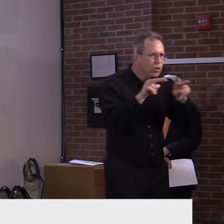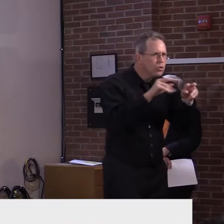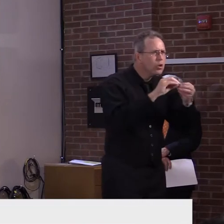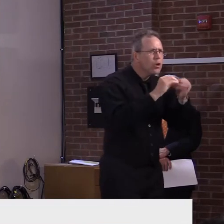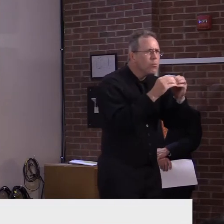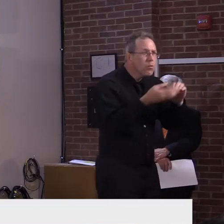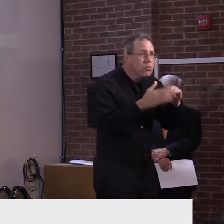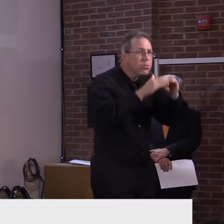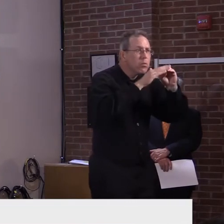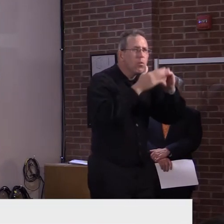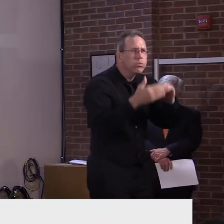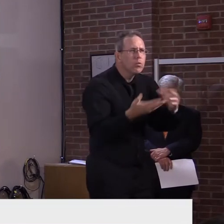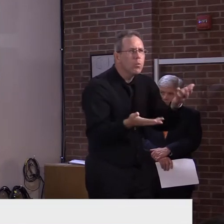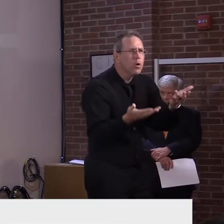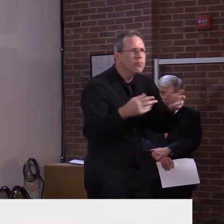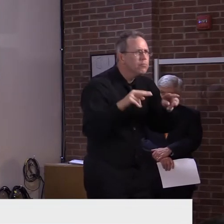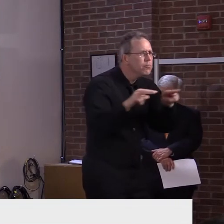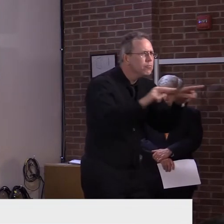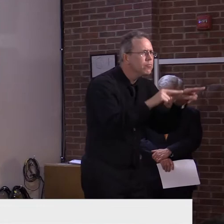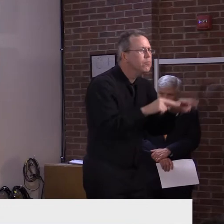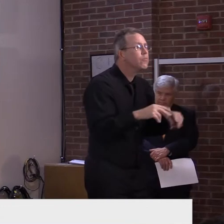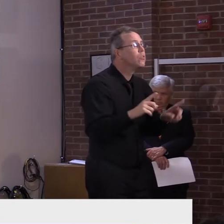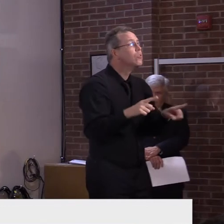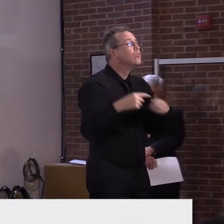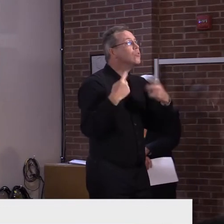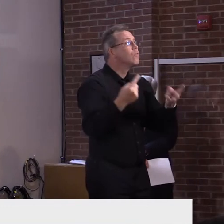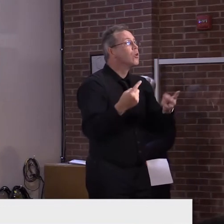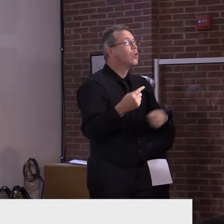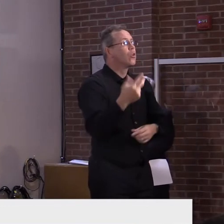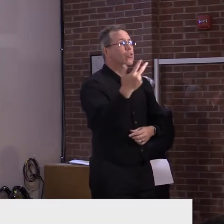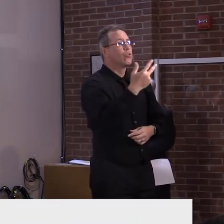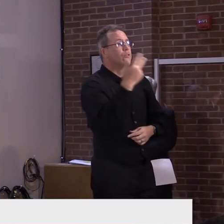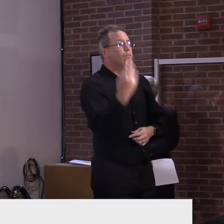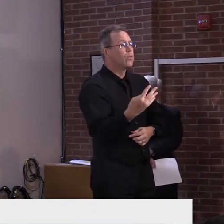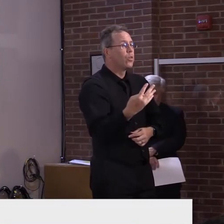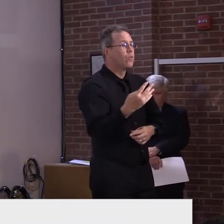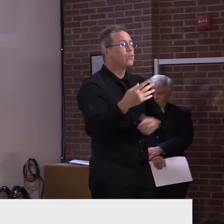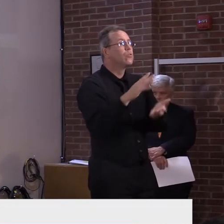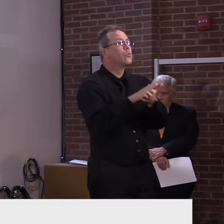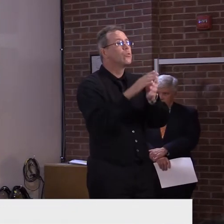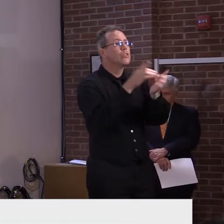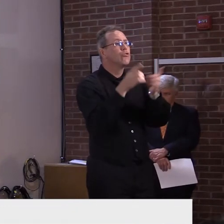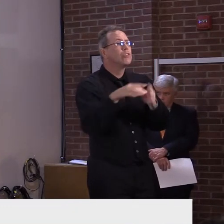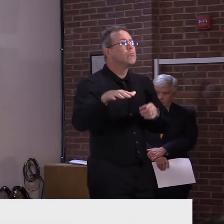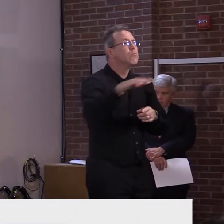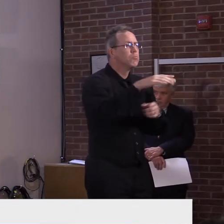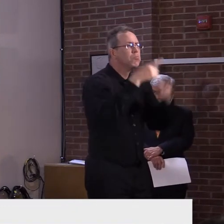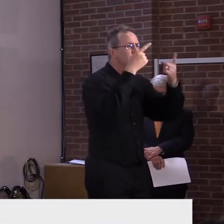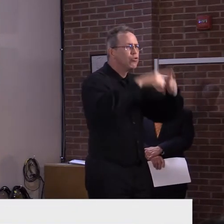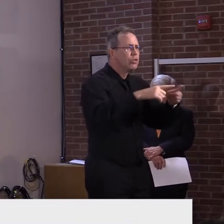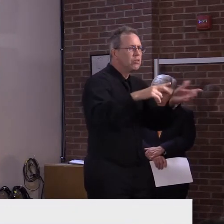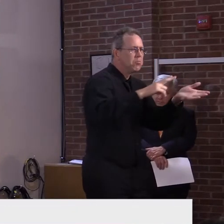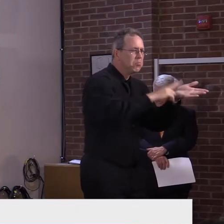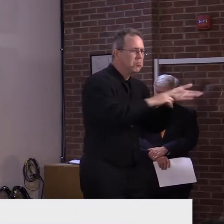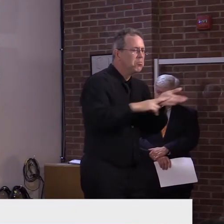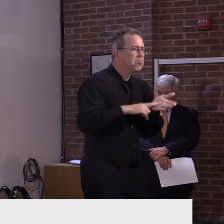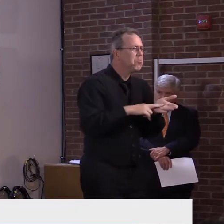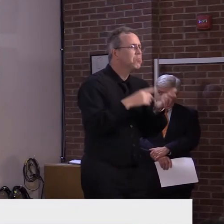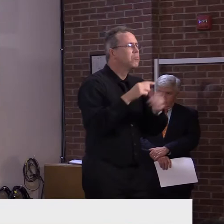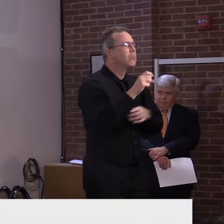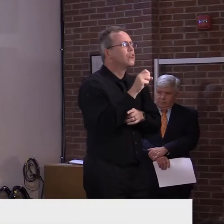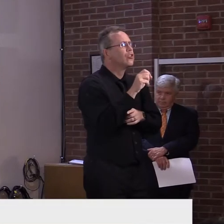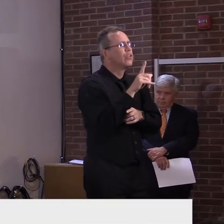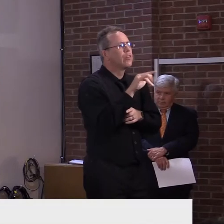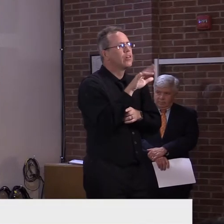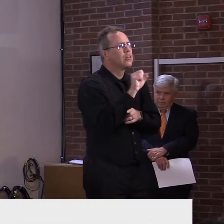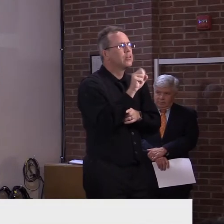of our district signed up for the testing, and some started testing this week. I think it's been challenging for more districts to implement the testing this